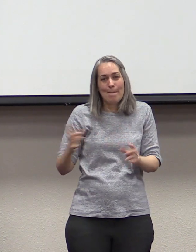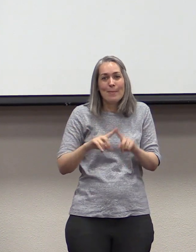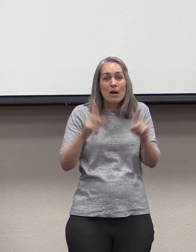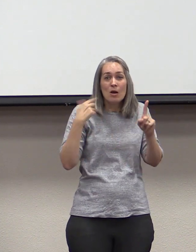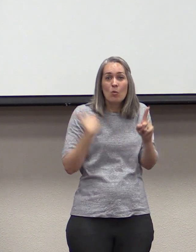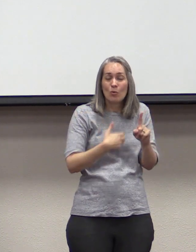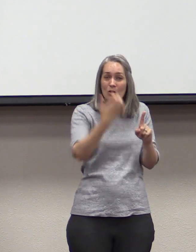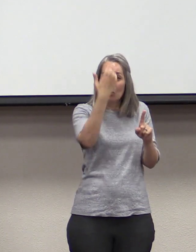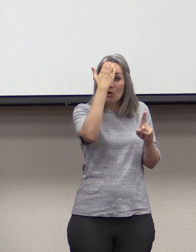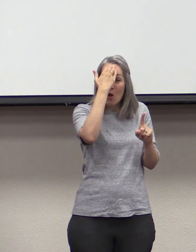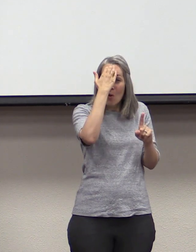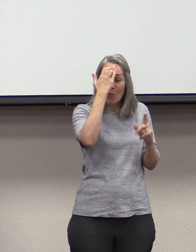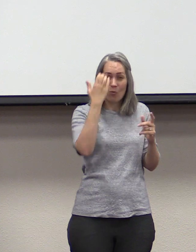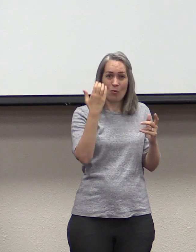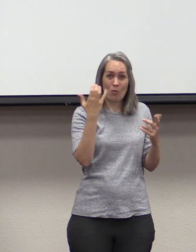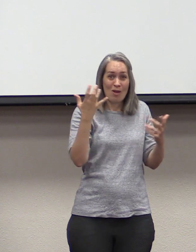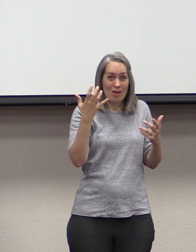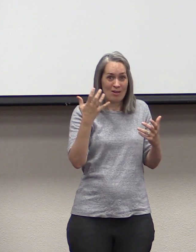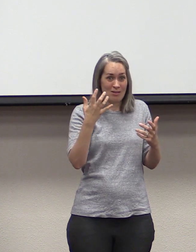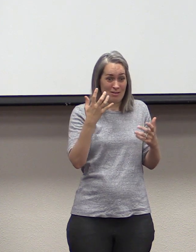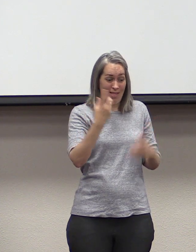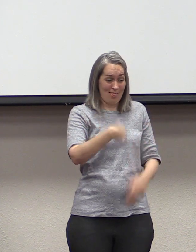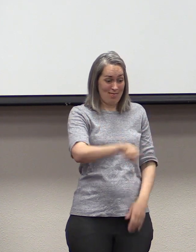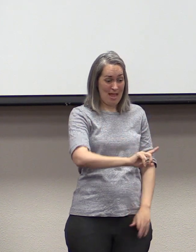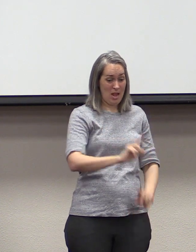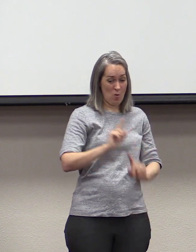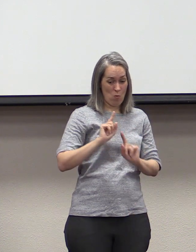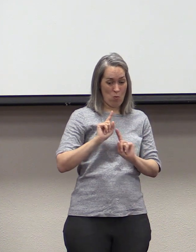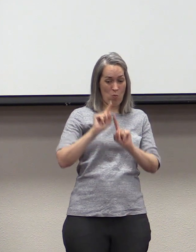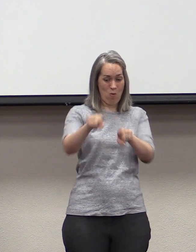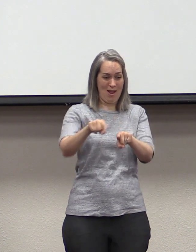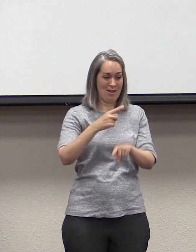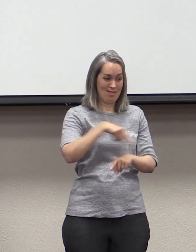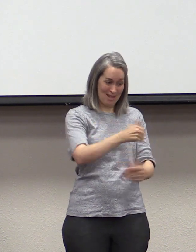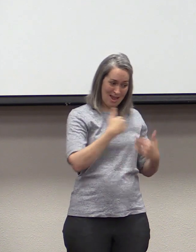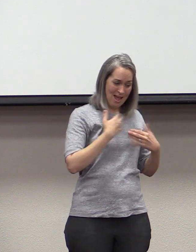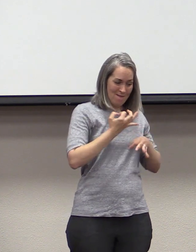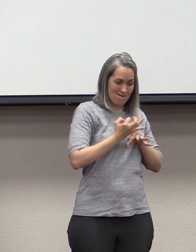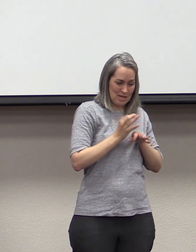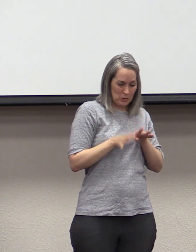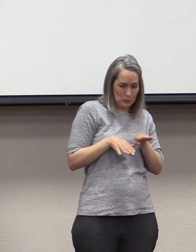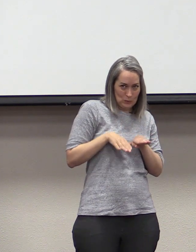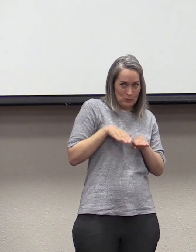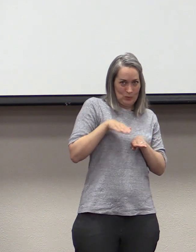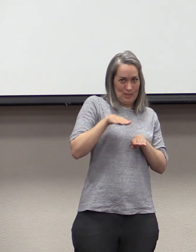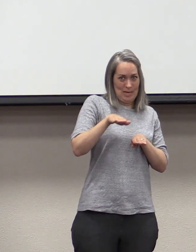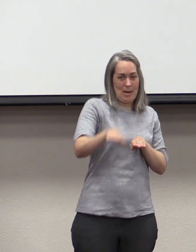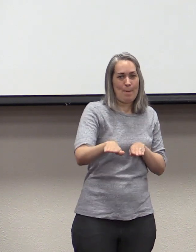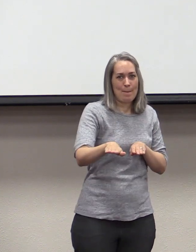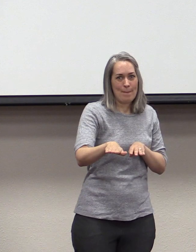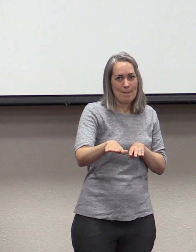do know that they went and they stepped out in faith.